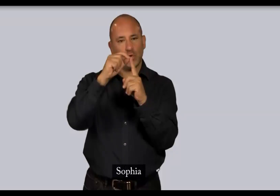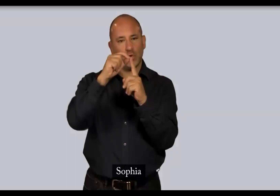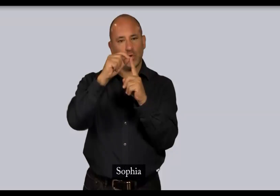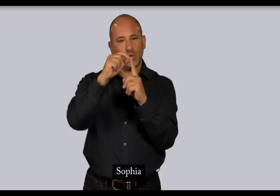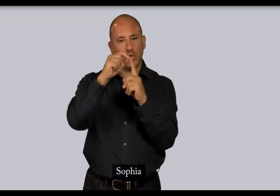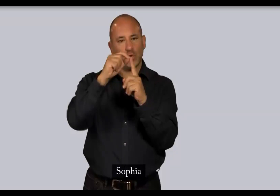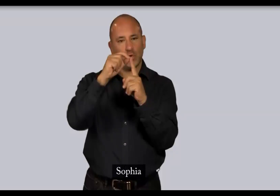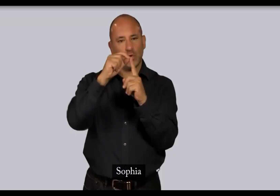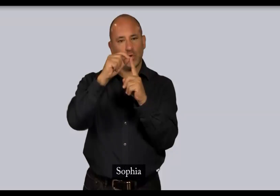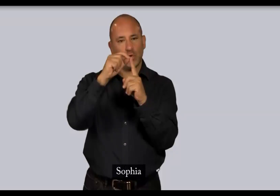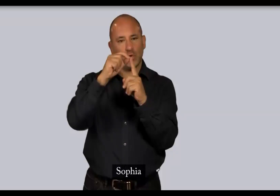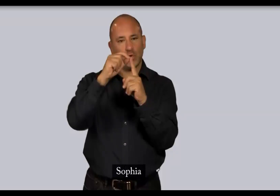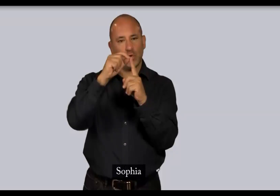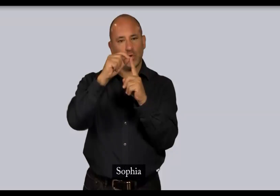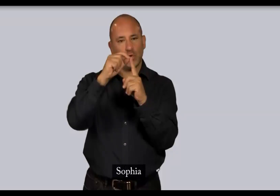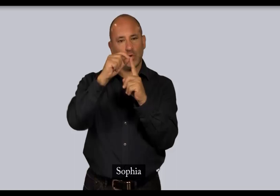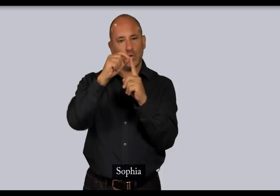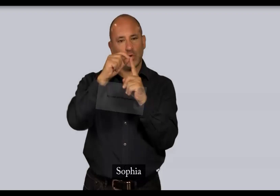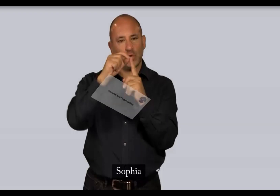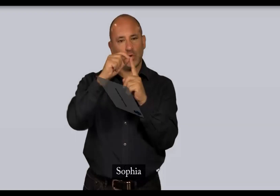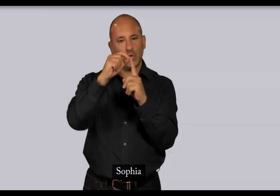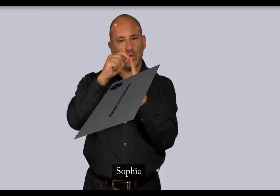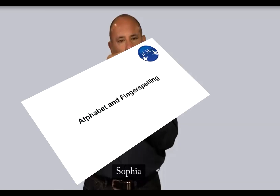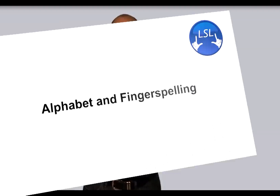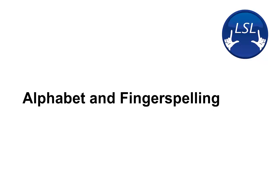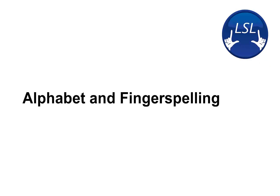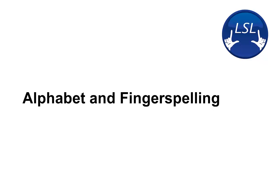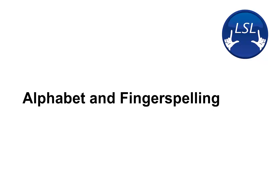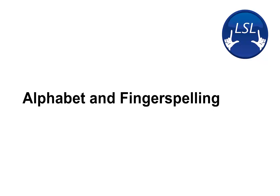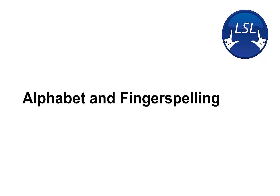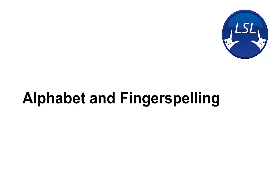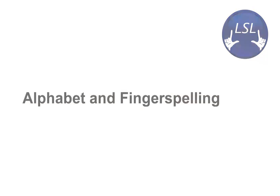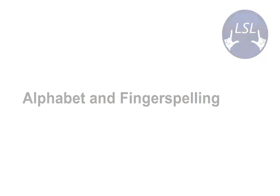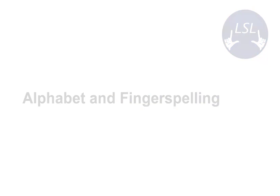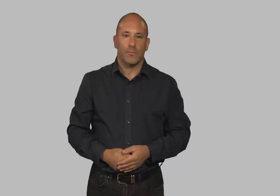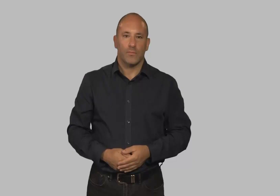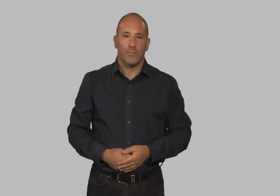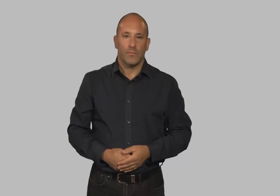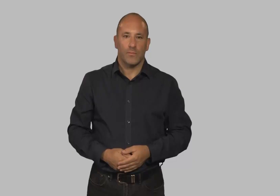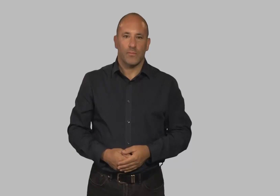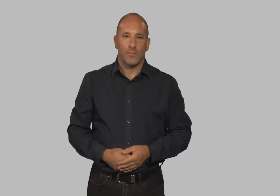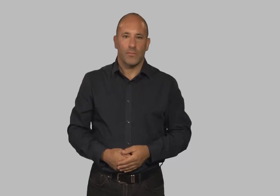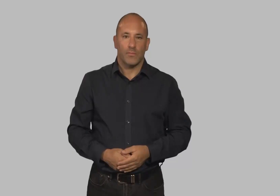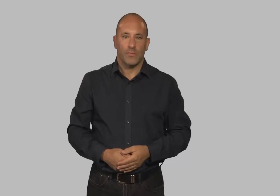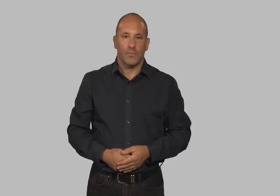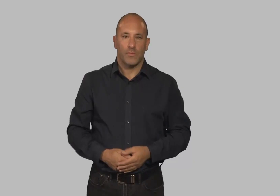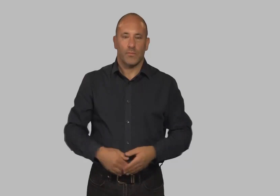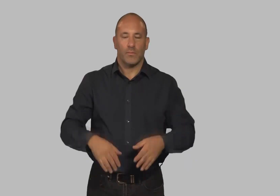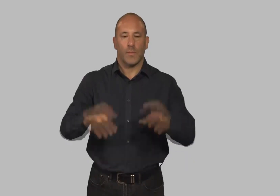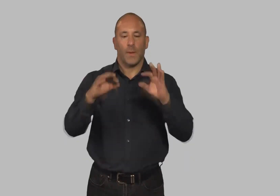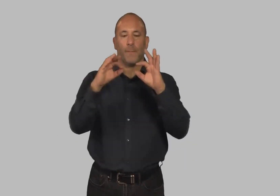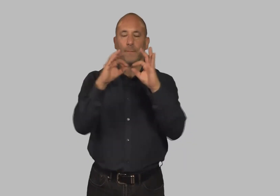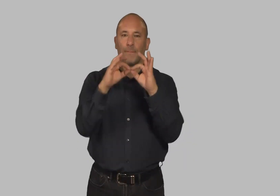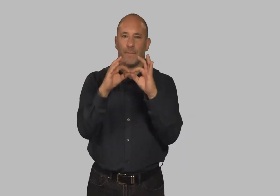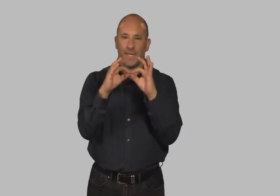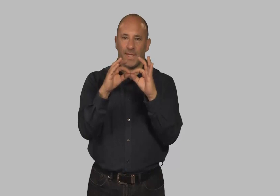Level 1 BSL content. So here is an example. There will be some sections without voice